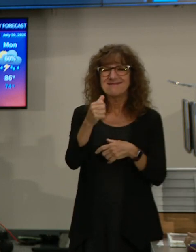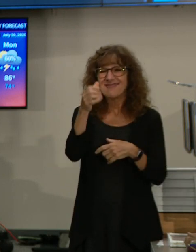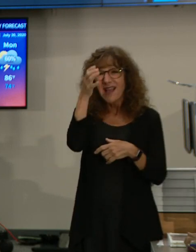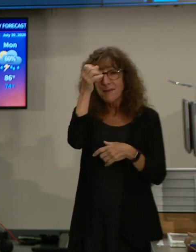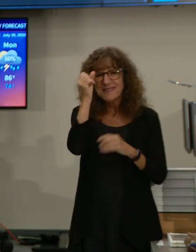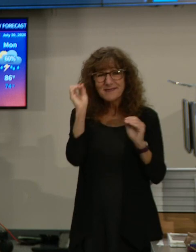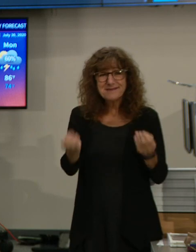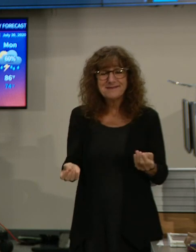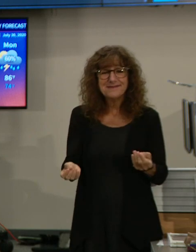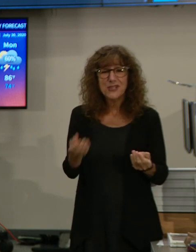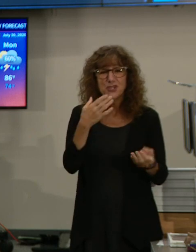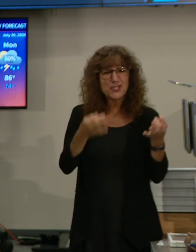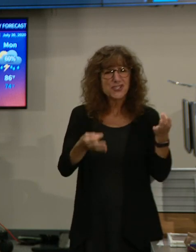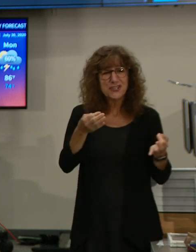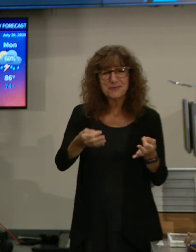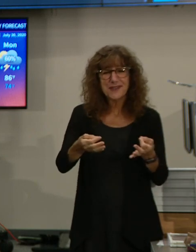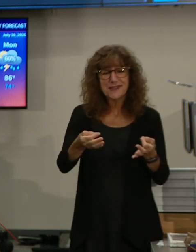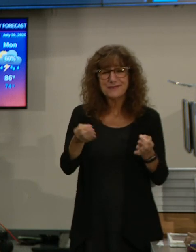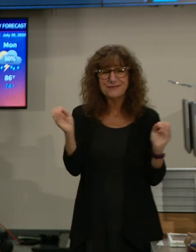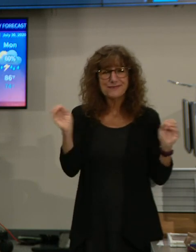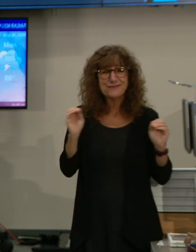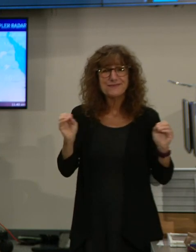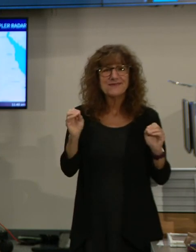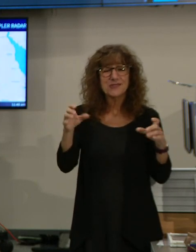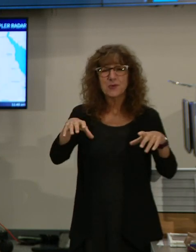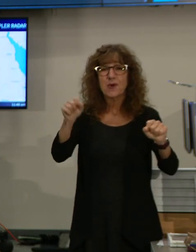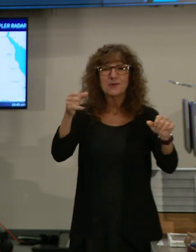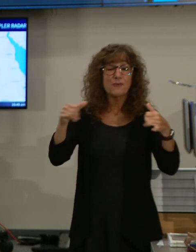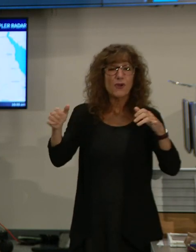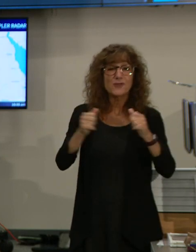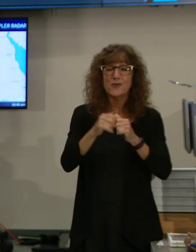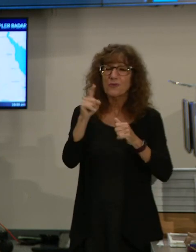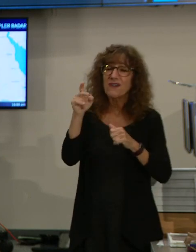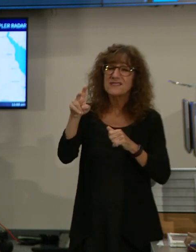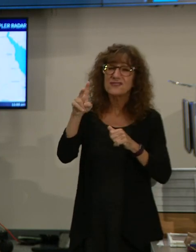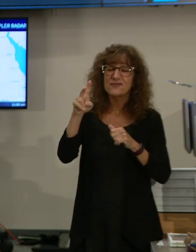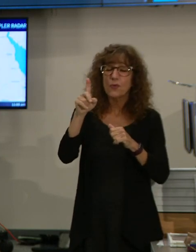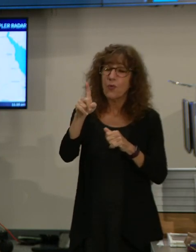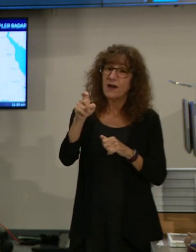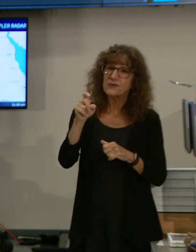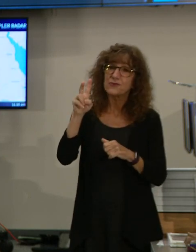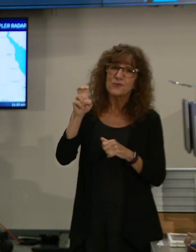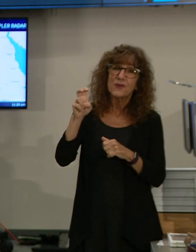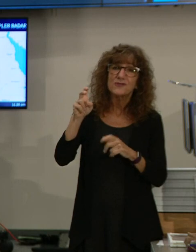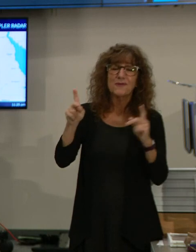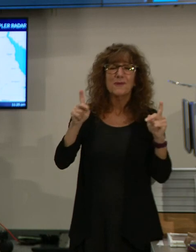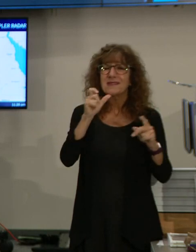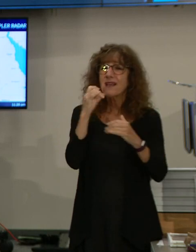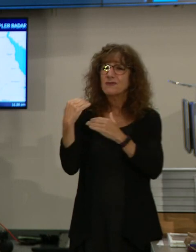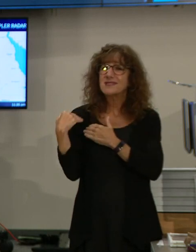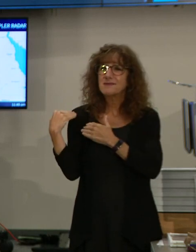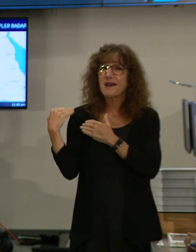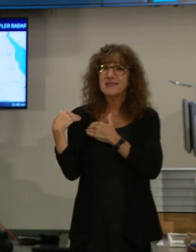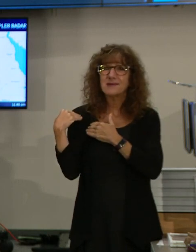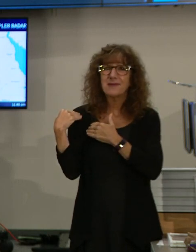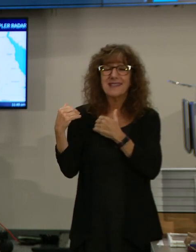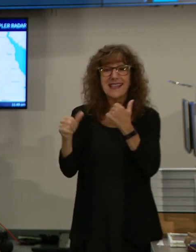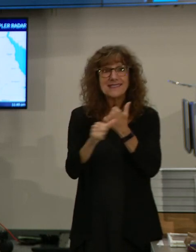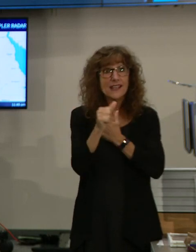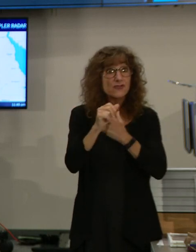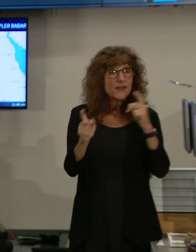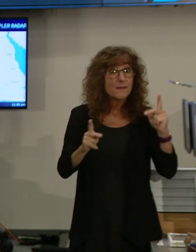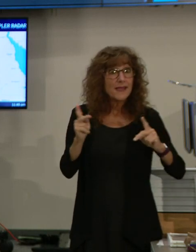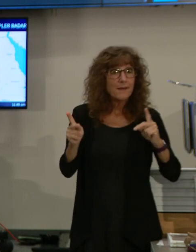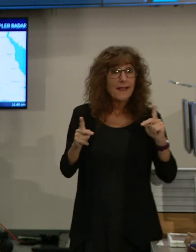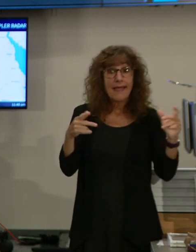judgment to host parties with hundreds of people. It's so irresponsible and so reckless and dangerous. And the thing about it is